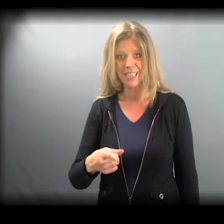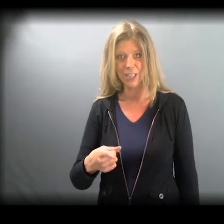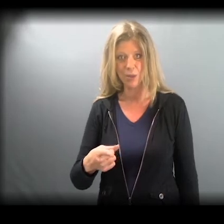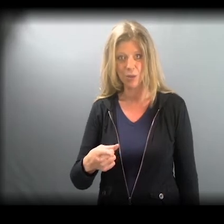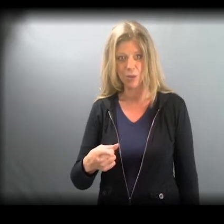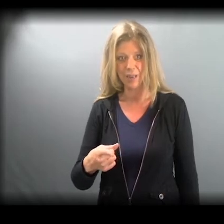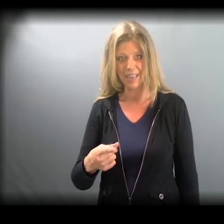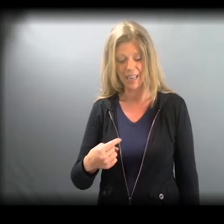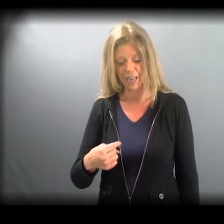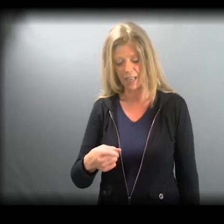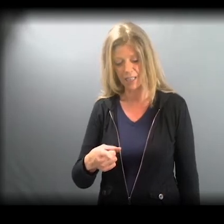Two.